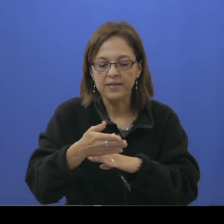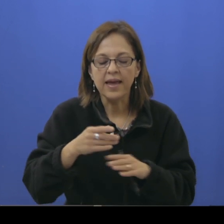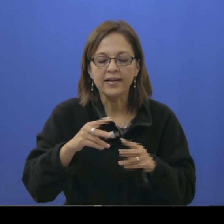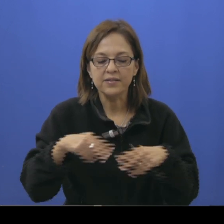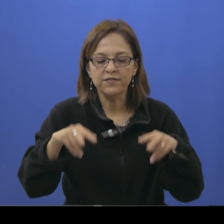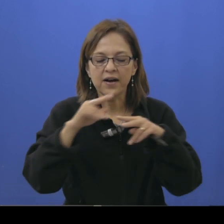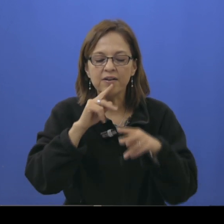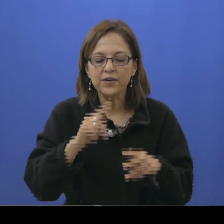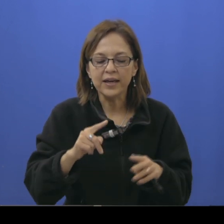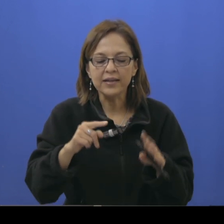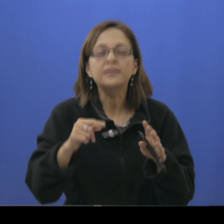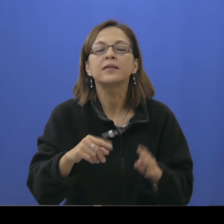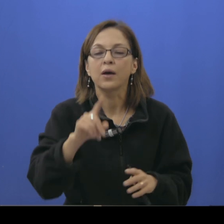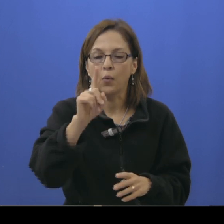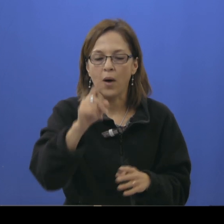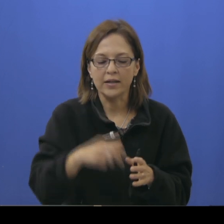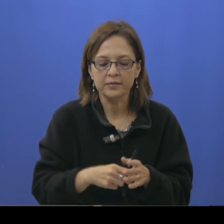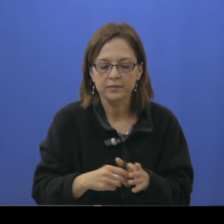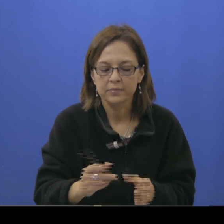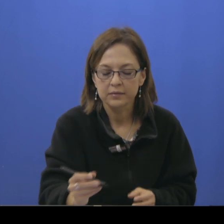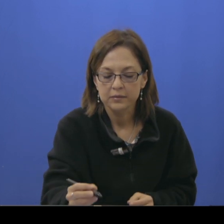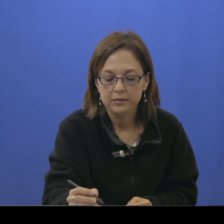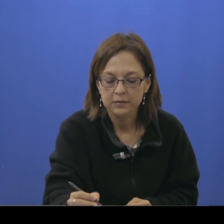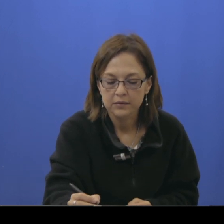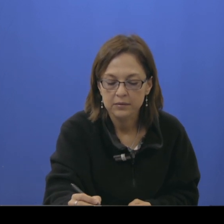The next value is 1.